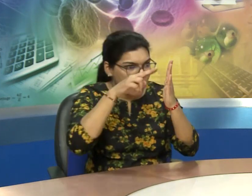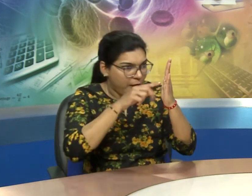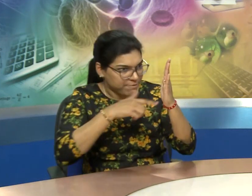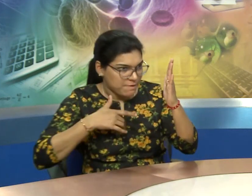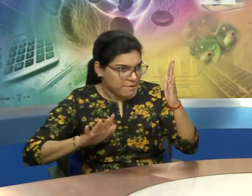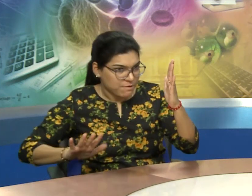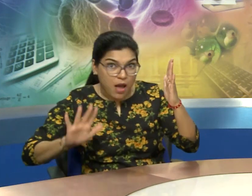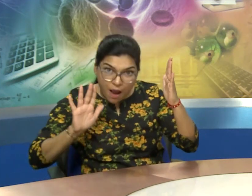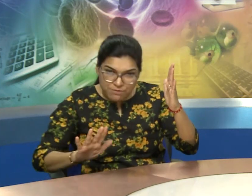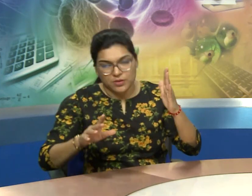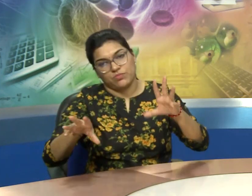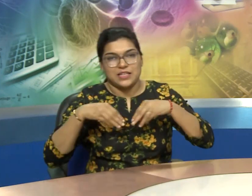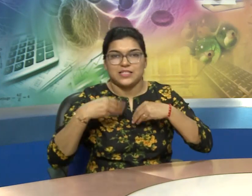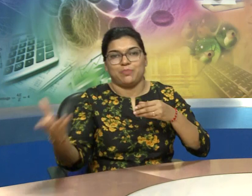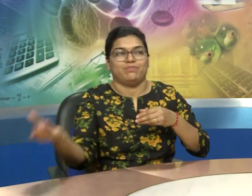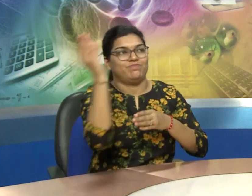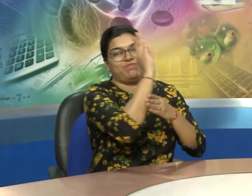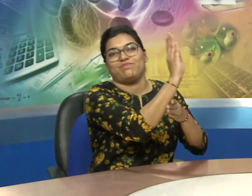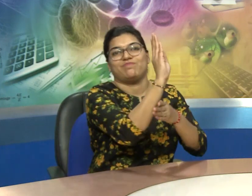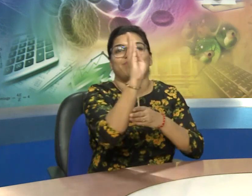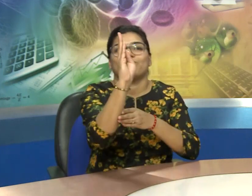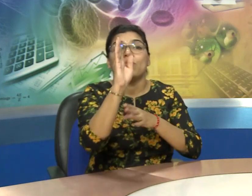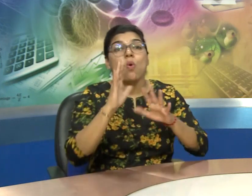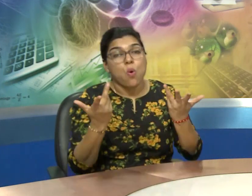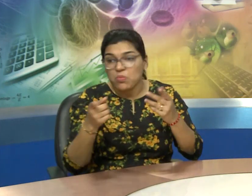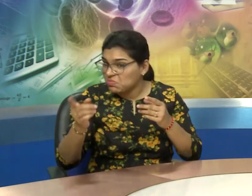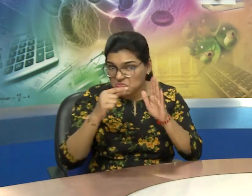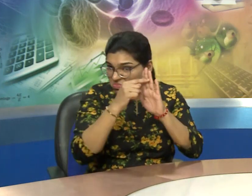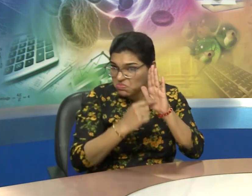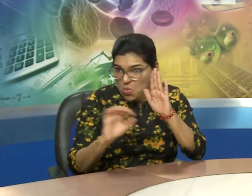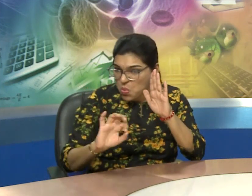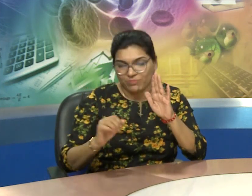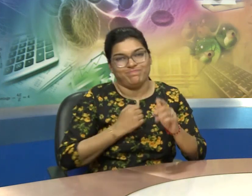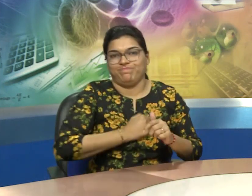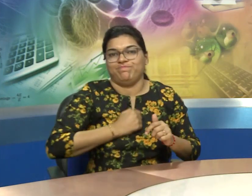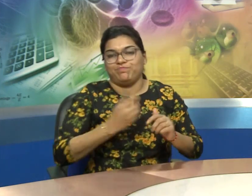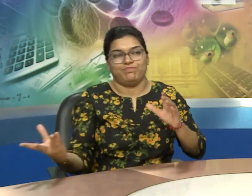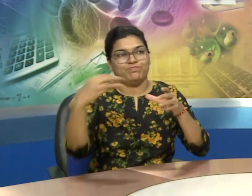and they usually receive material through legal deposit legislation.